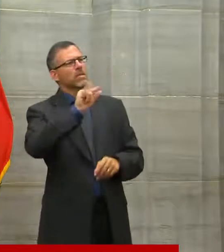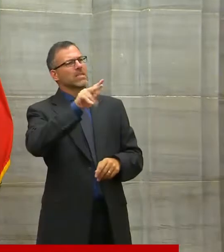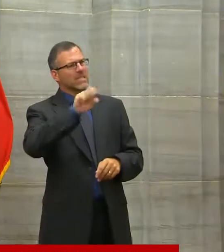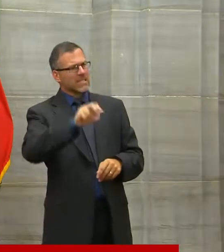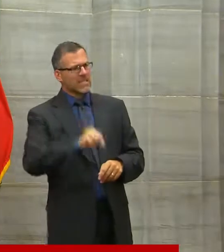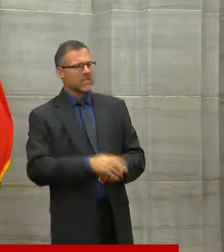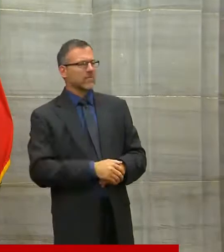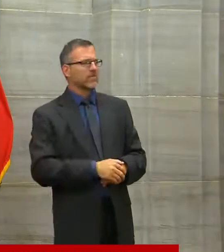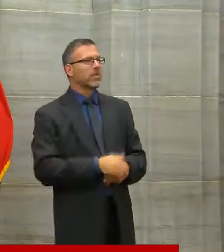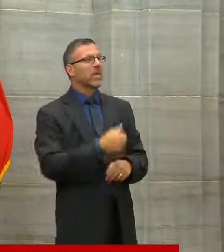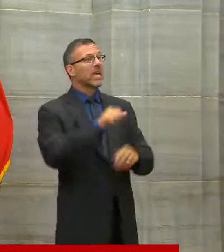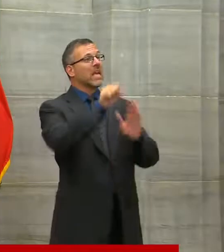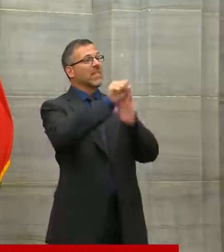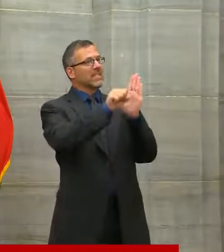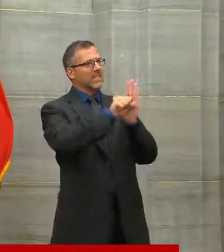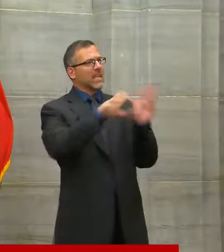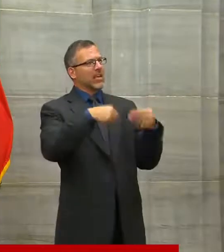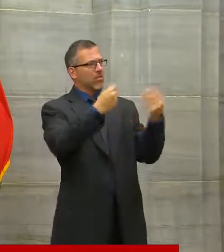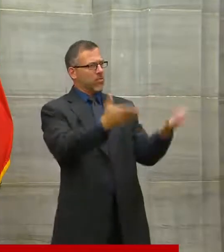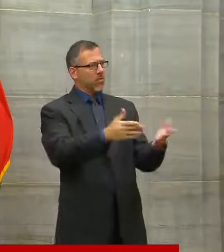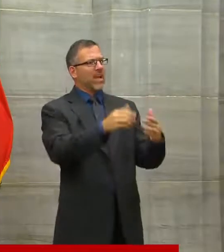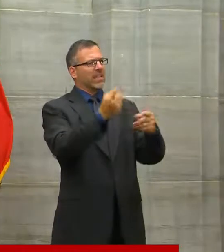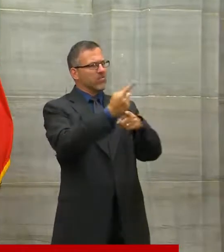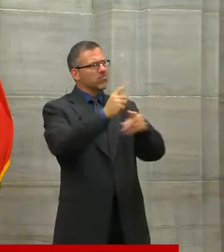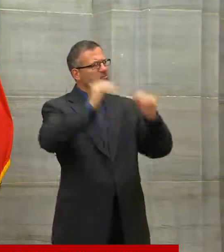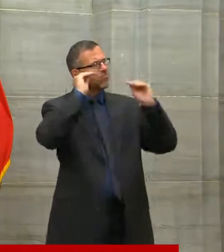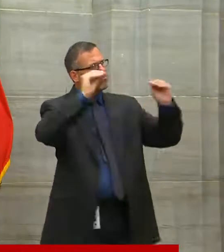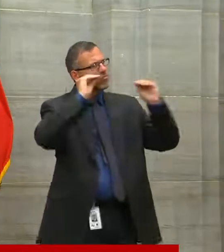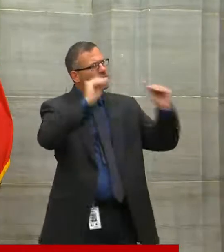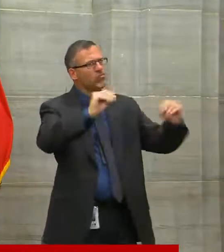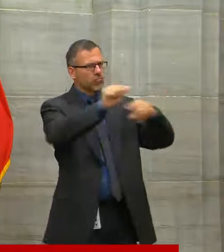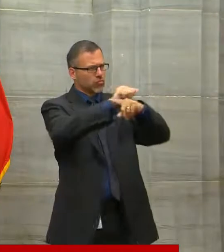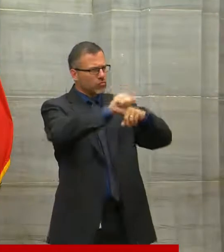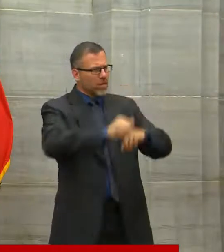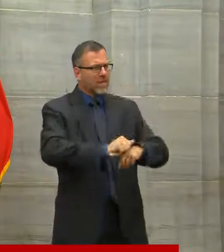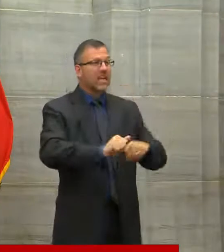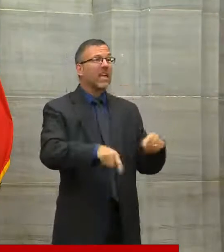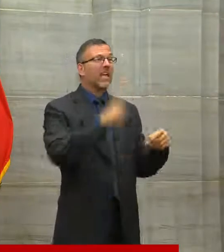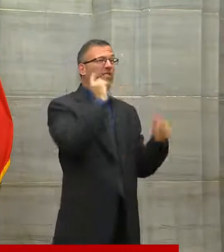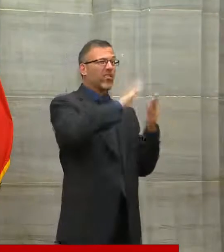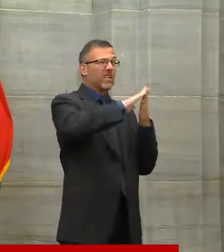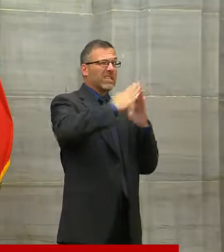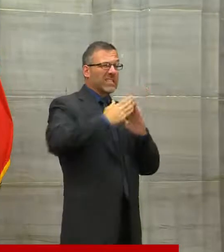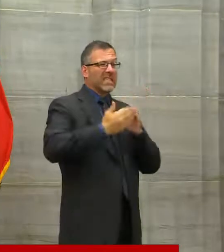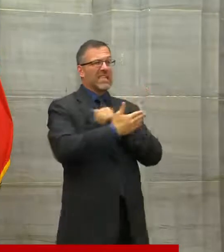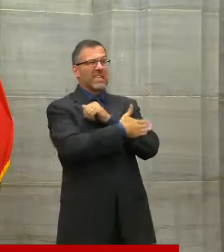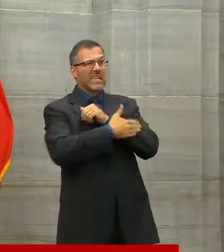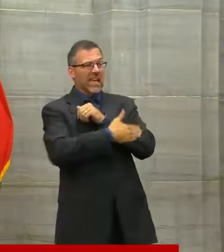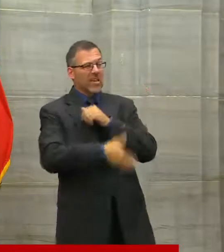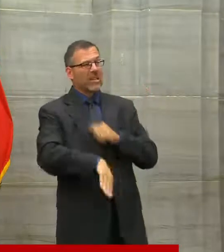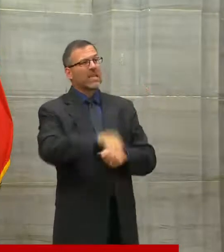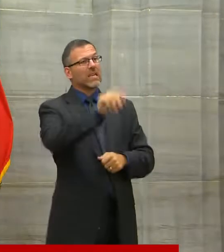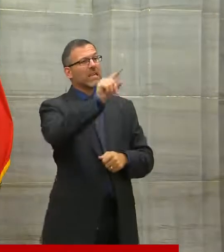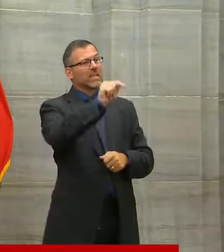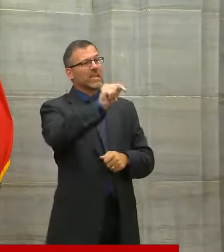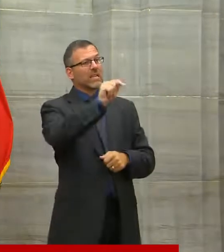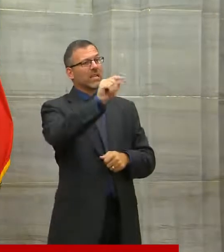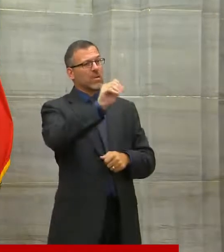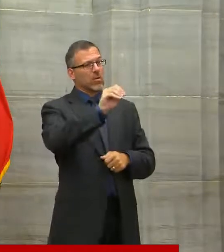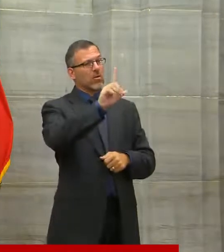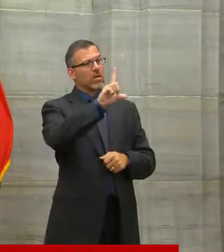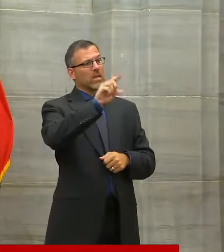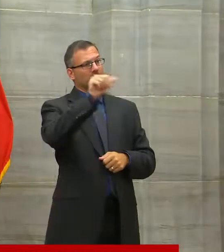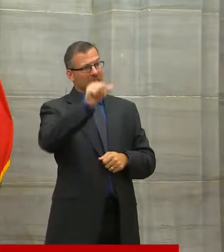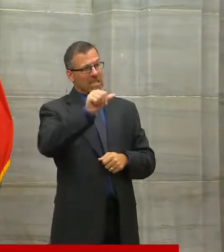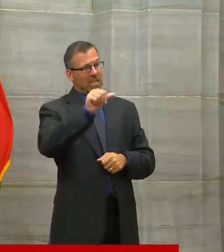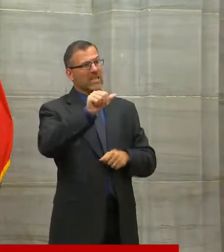for city, county, and state law enforcement officers through the TLEADA, the Tennessee Law Enforcement Training Academy.